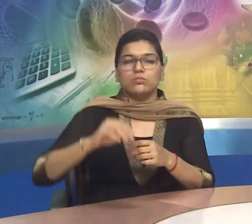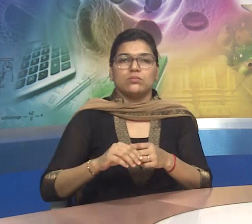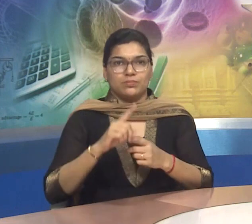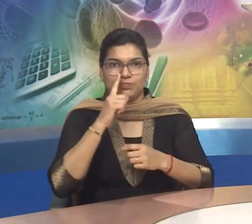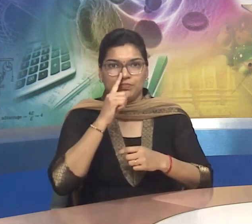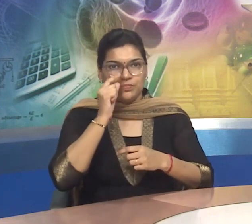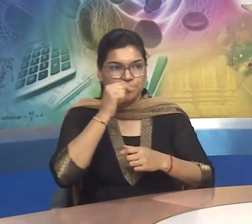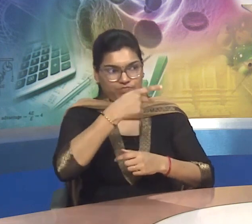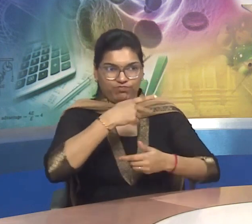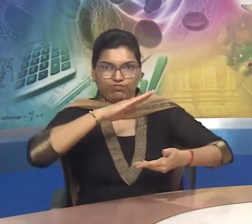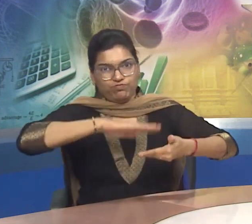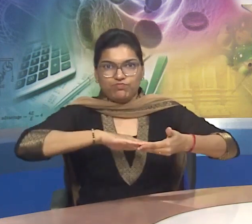ending an activity